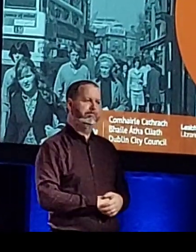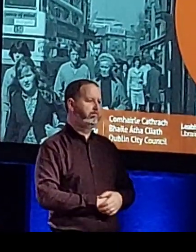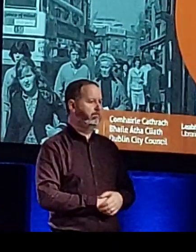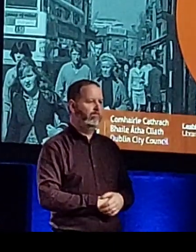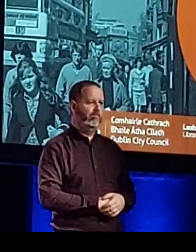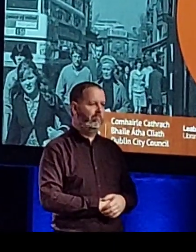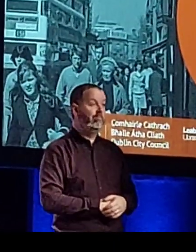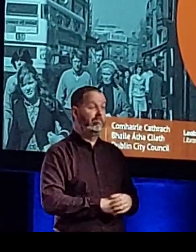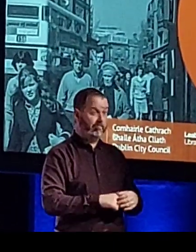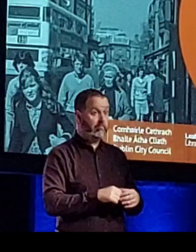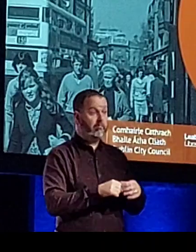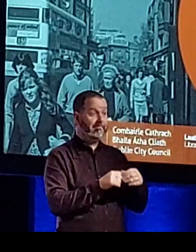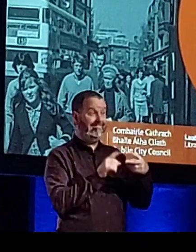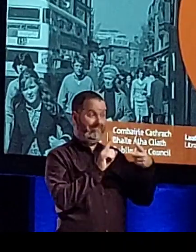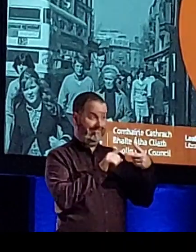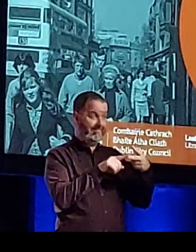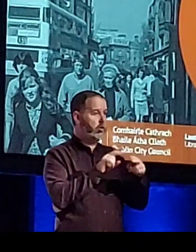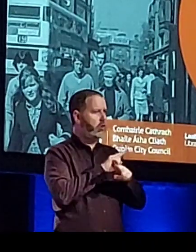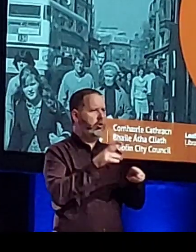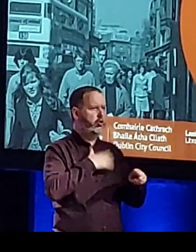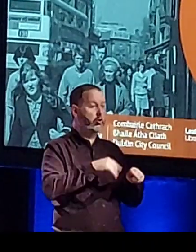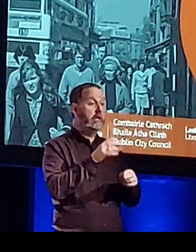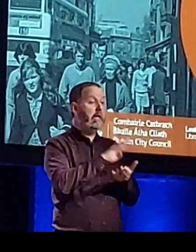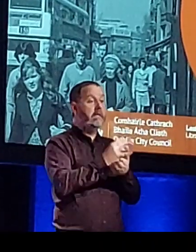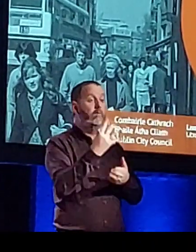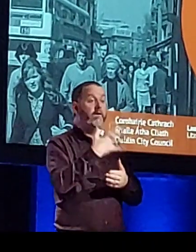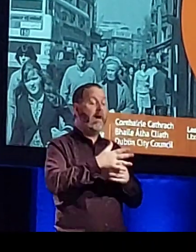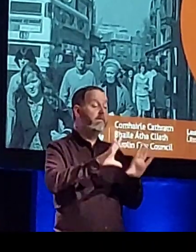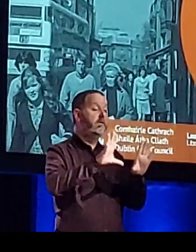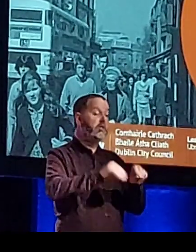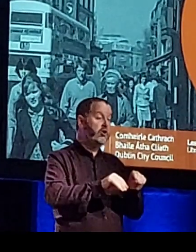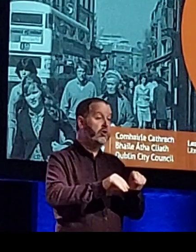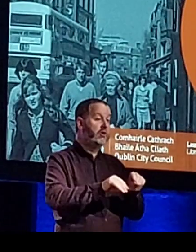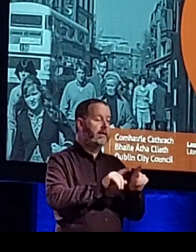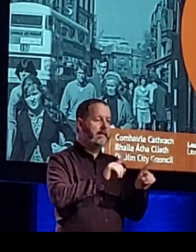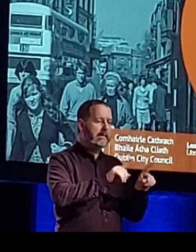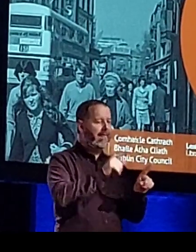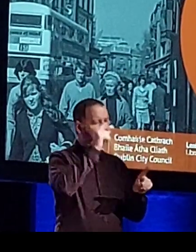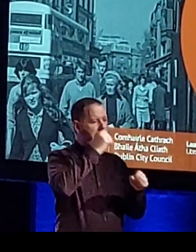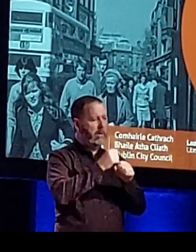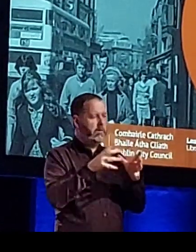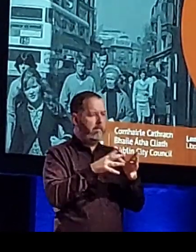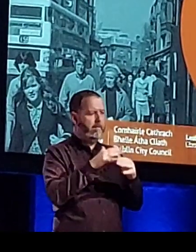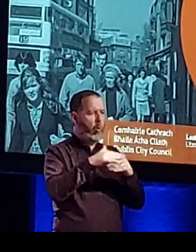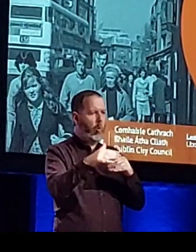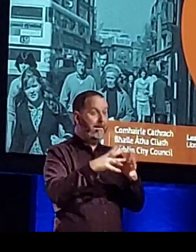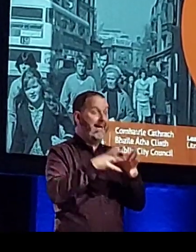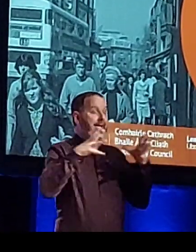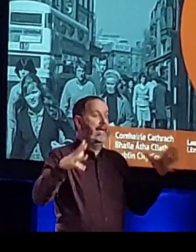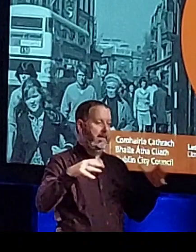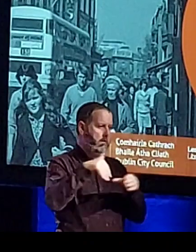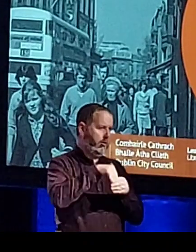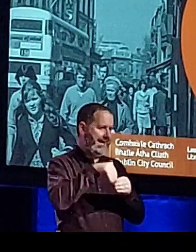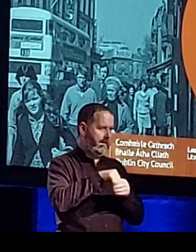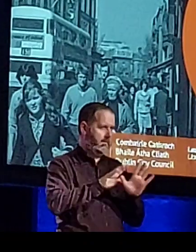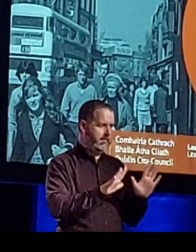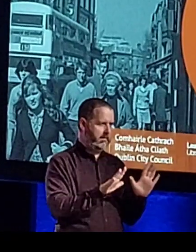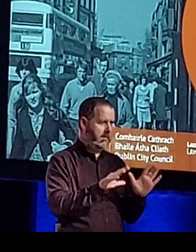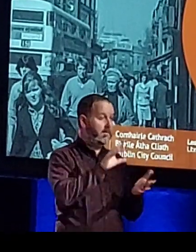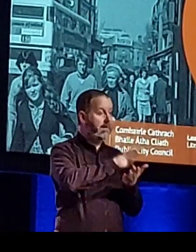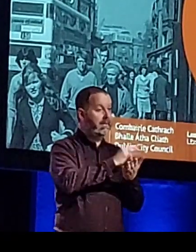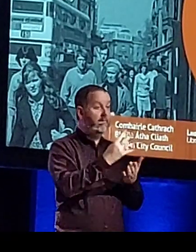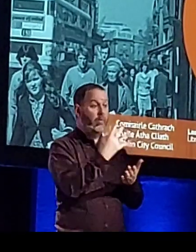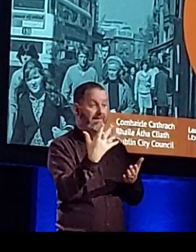second ways in which it didn't just end in 1945 concern the larger context. The events of 1945